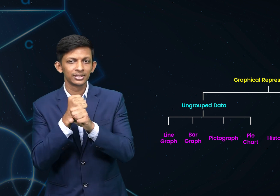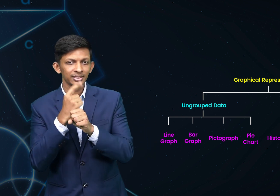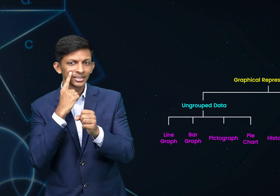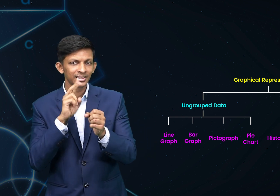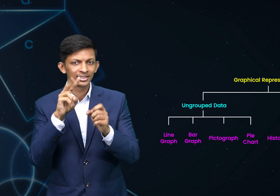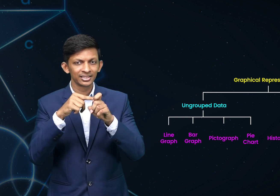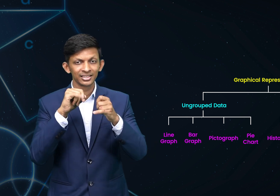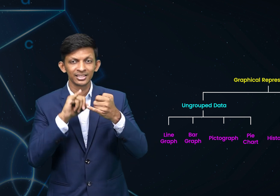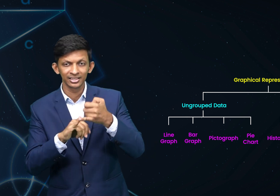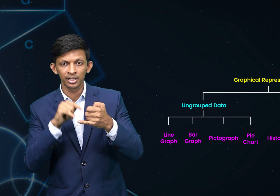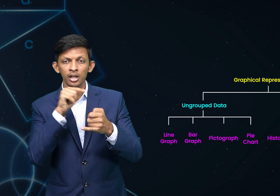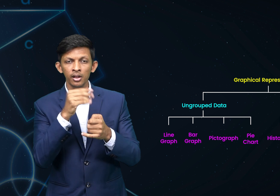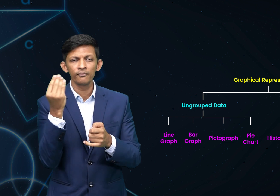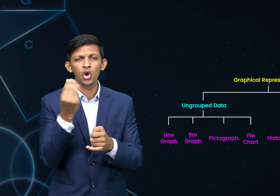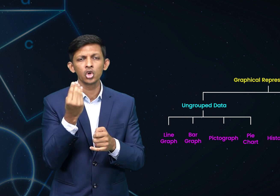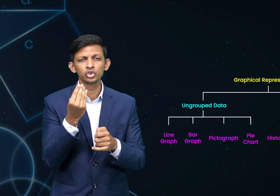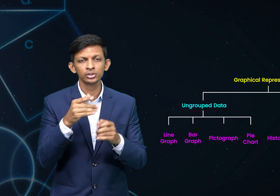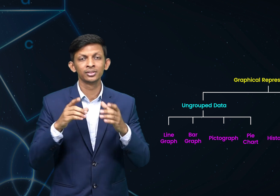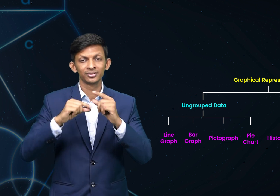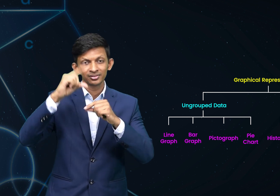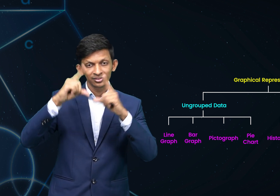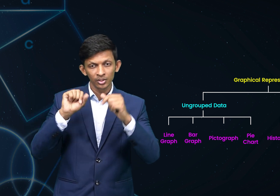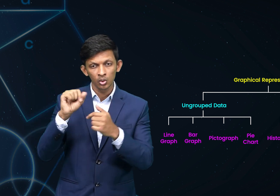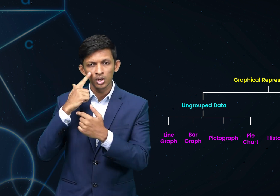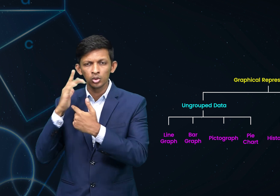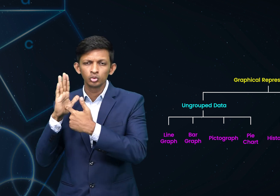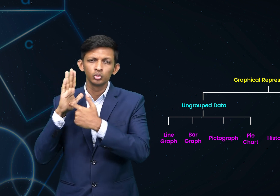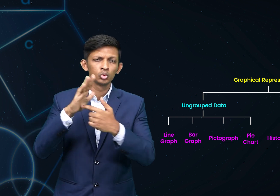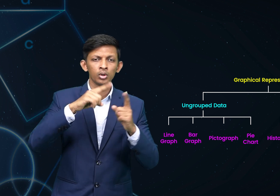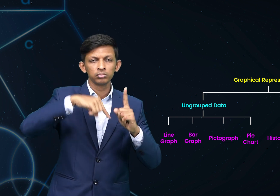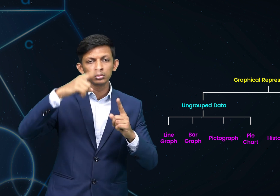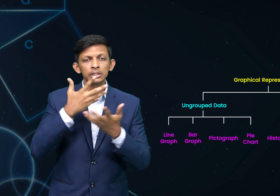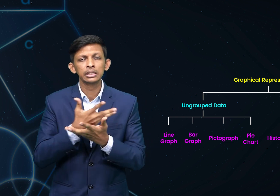graphical representations of the frequency distribution for grouped data.